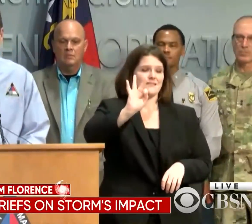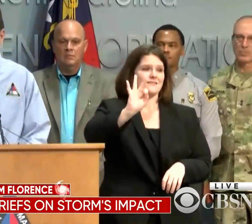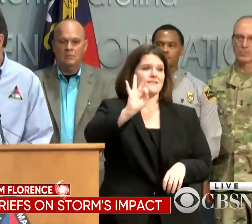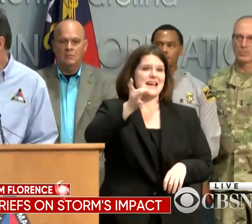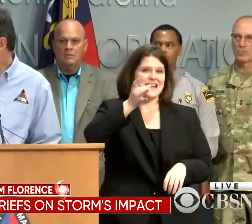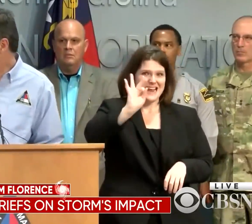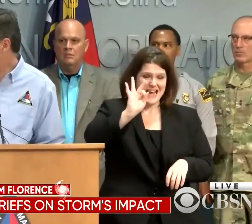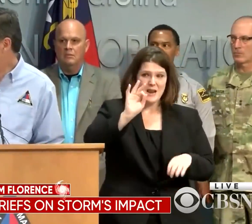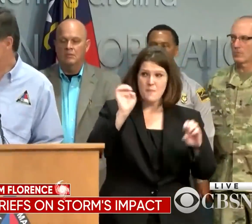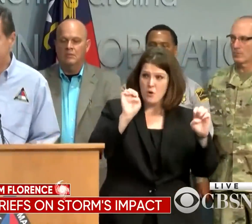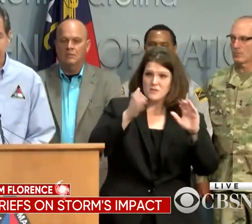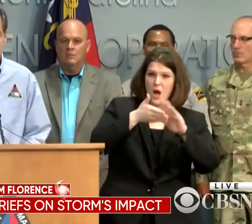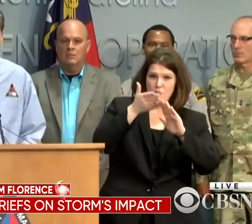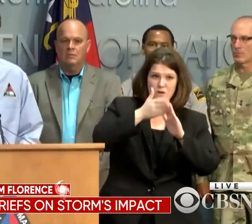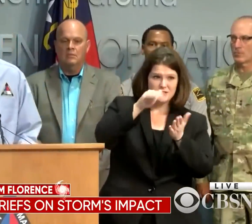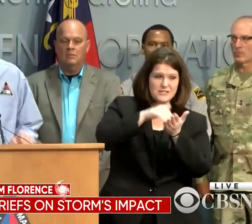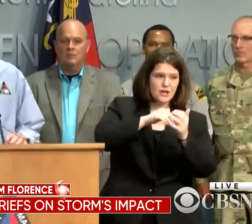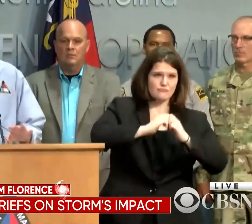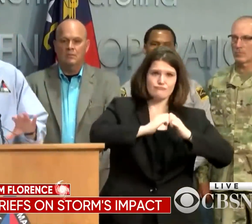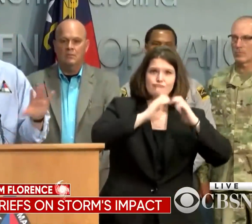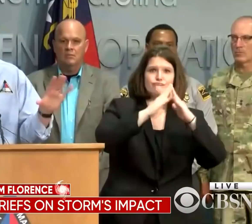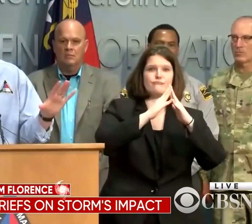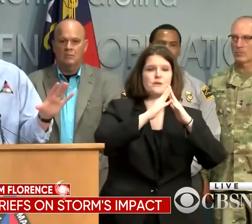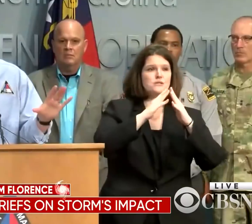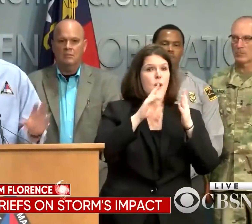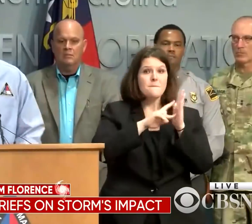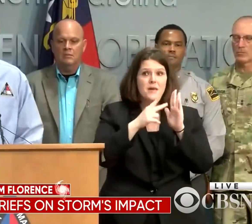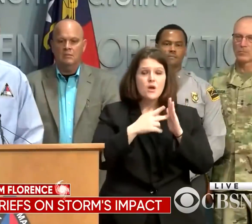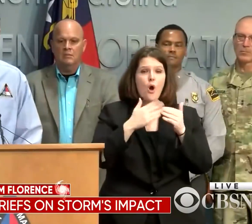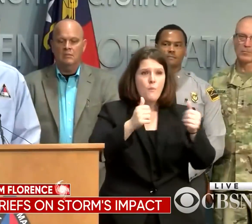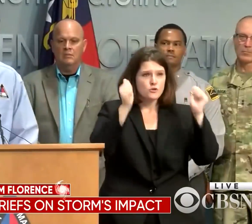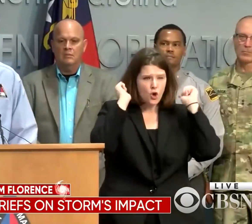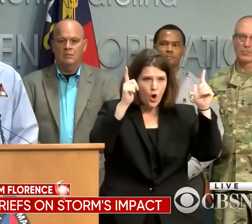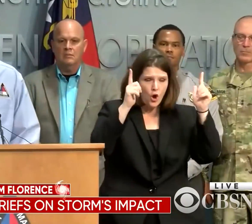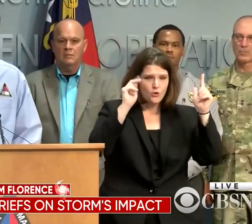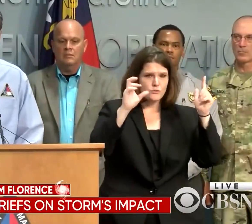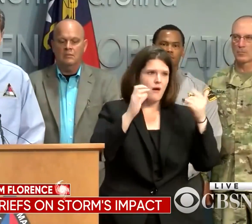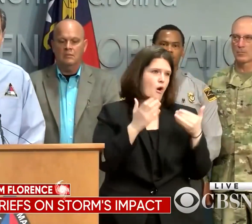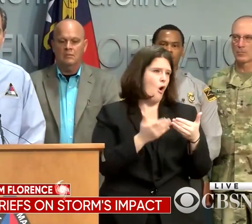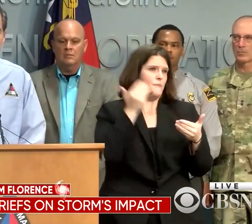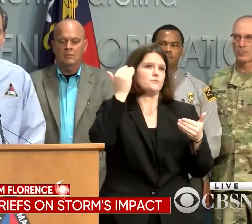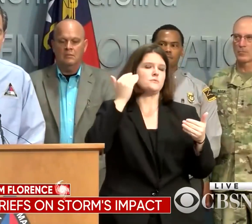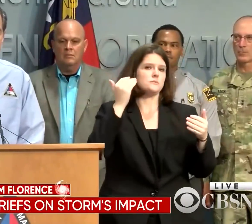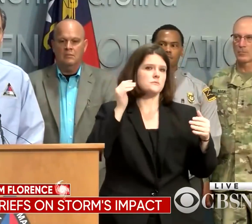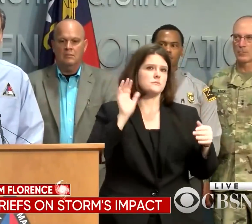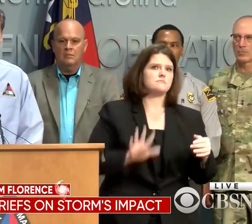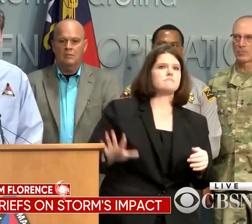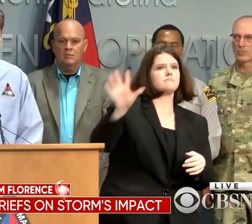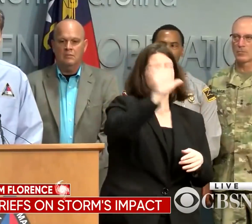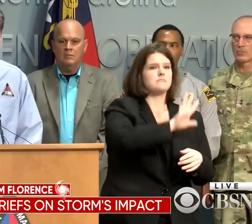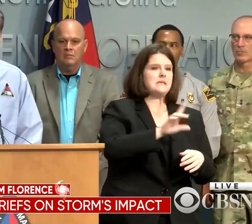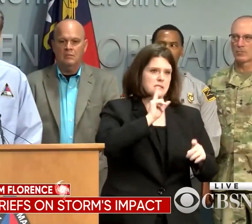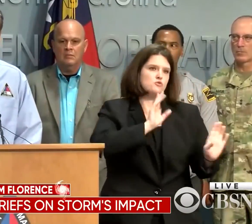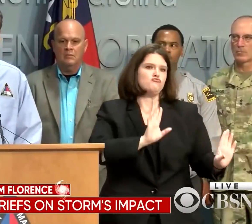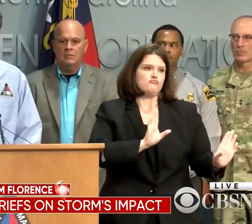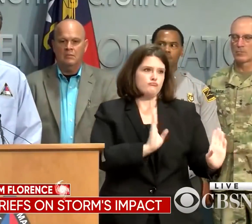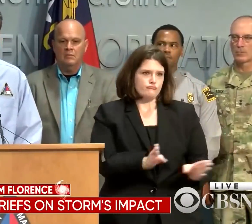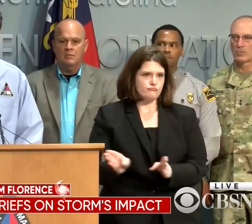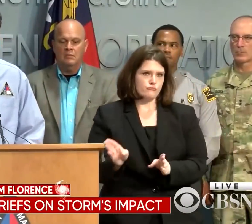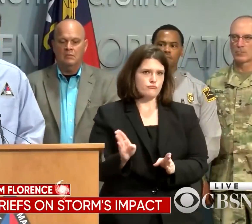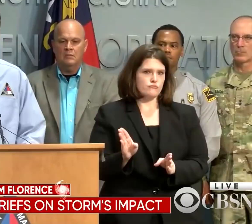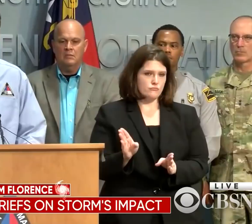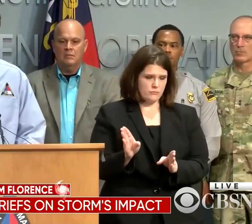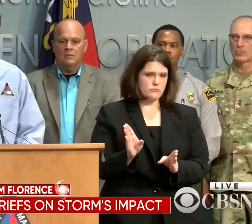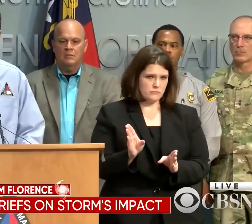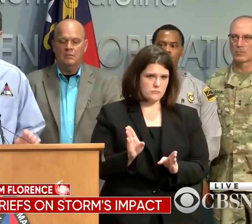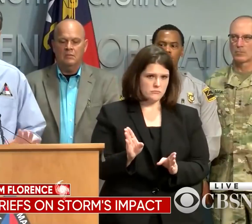89 emergency operations centers right now. So almost all of North Carolina is on the ready for